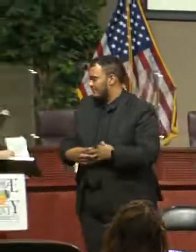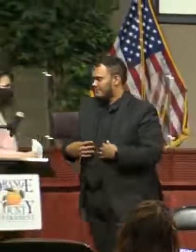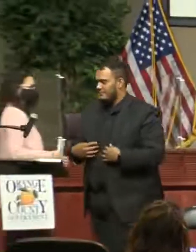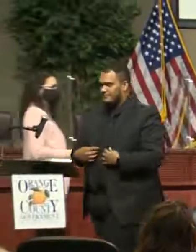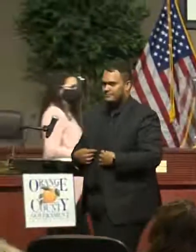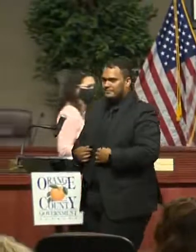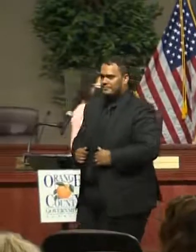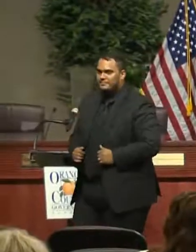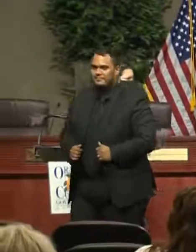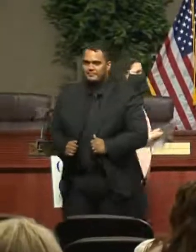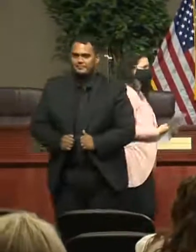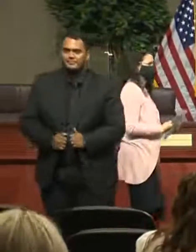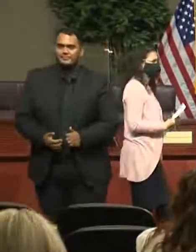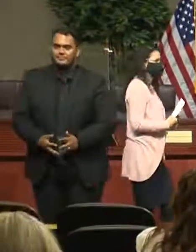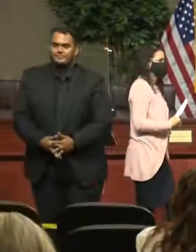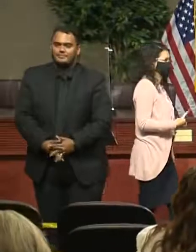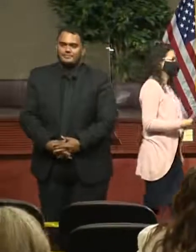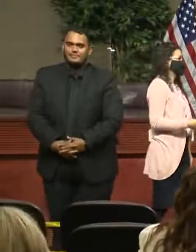So how do you want